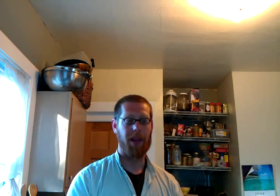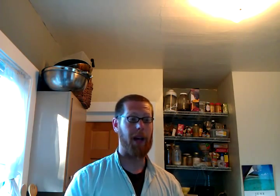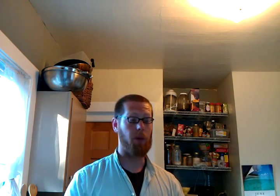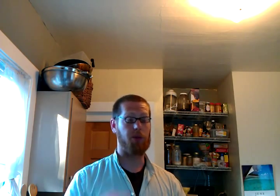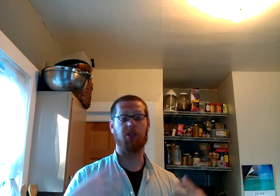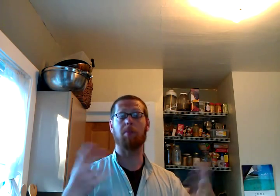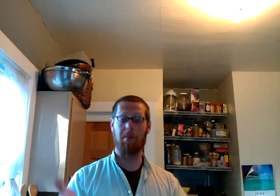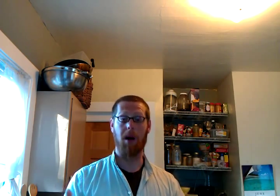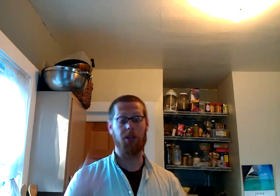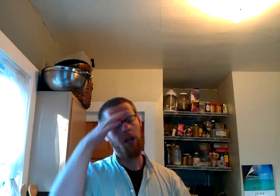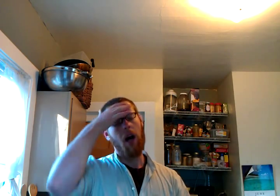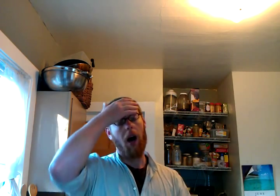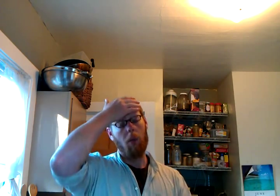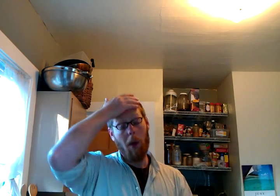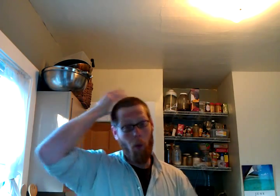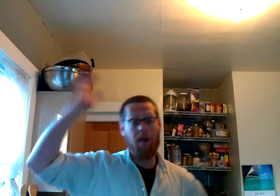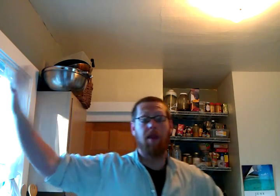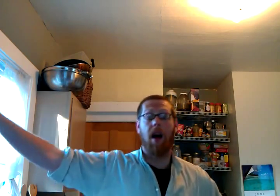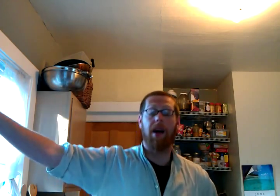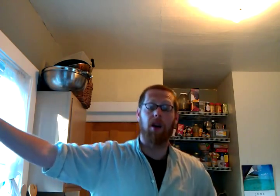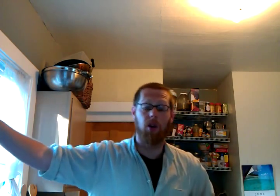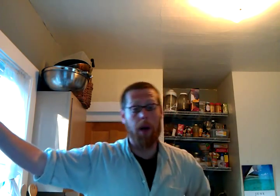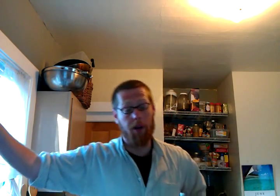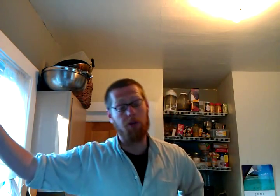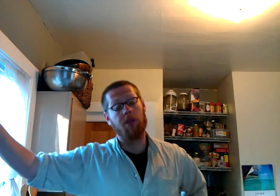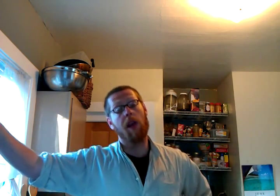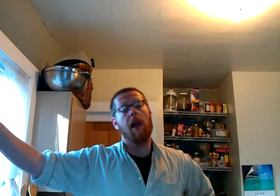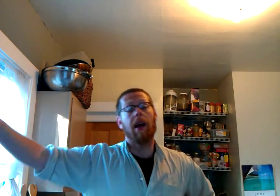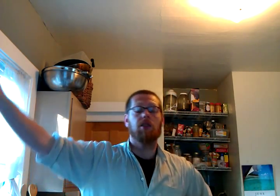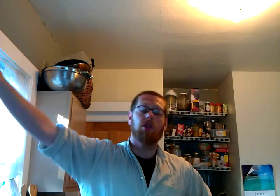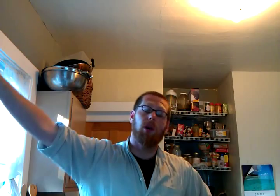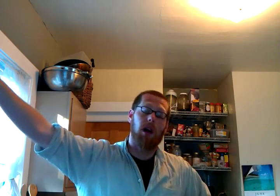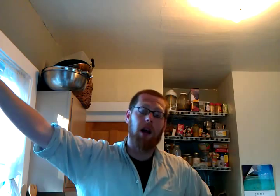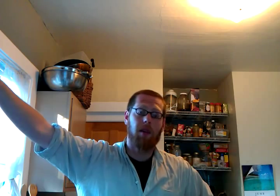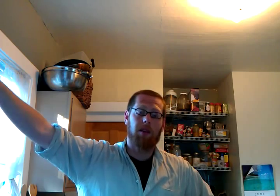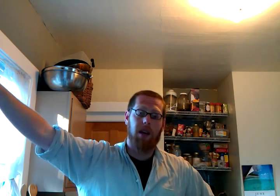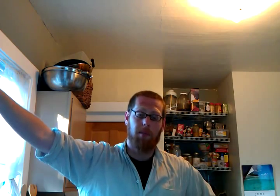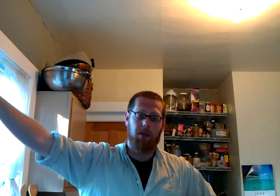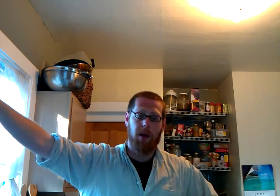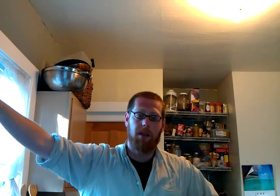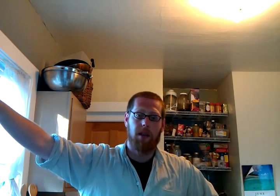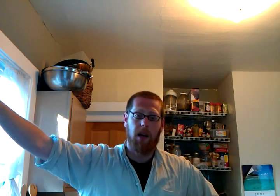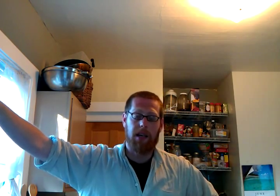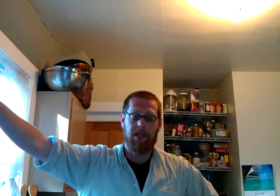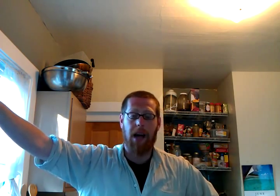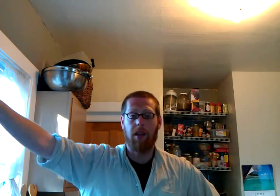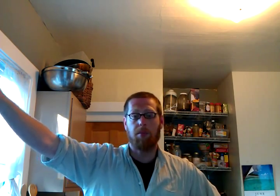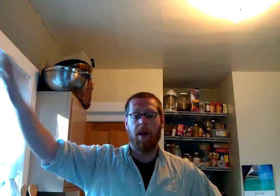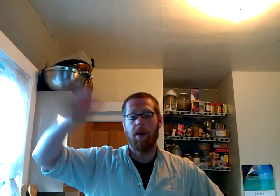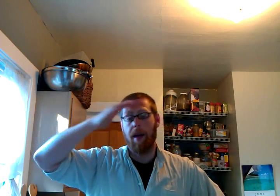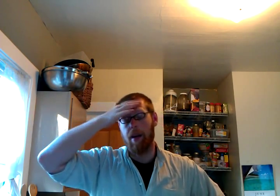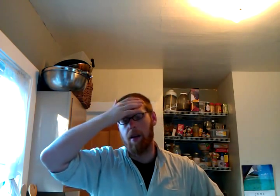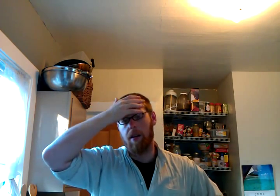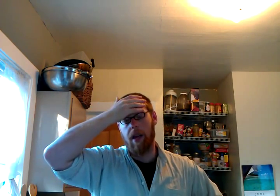planning, which is just a bit much. My wife and I are Quakers, and so a lot of our time is spent in silent prayer